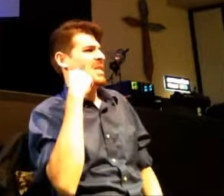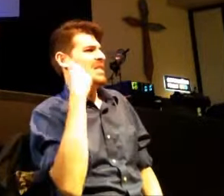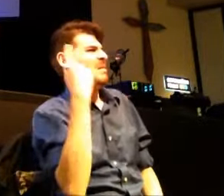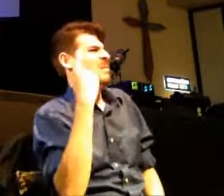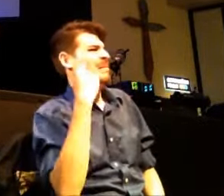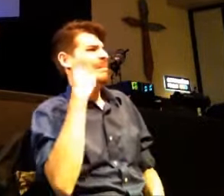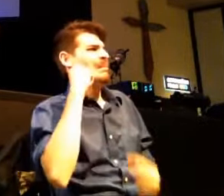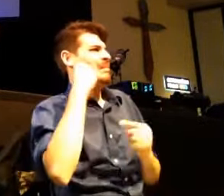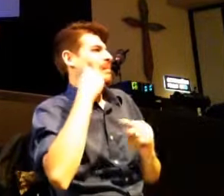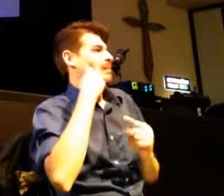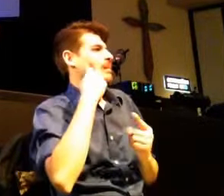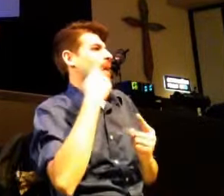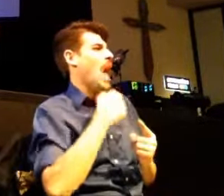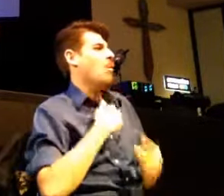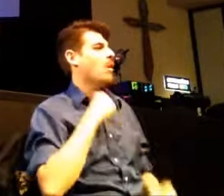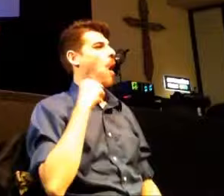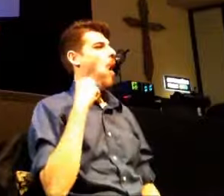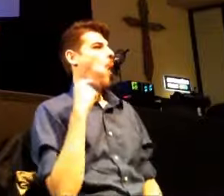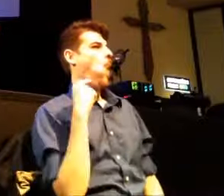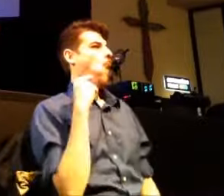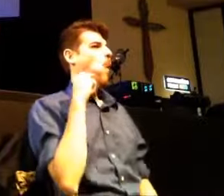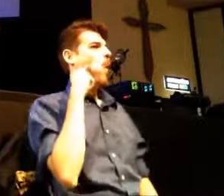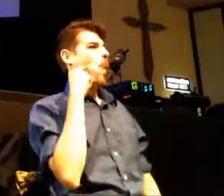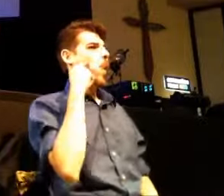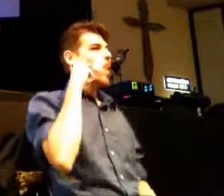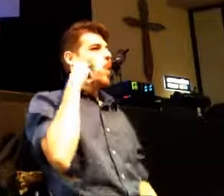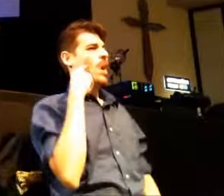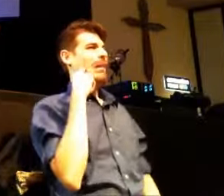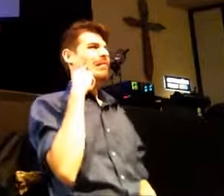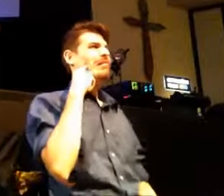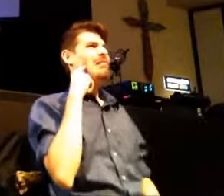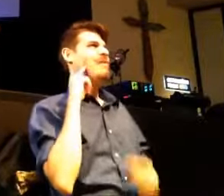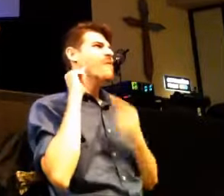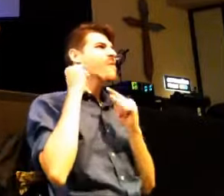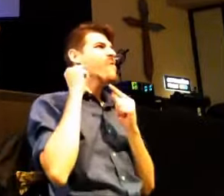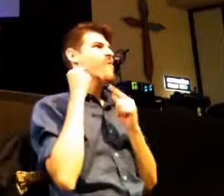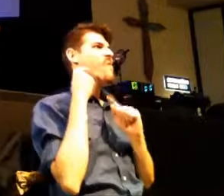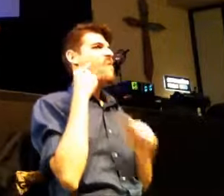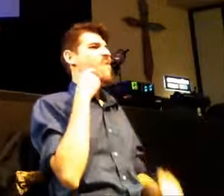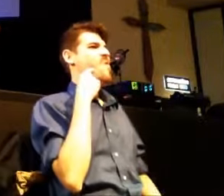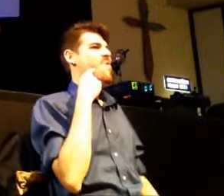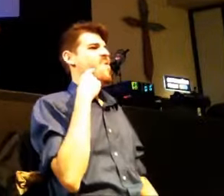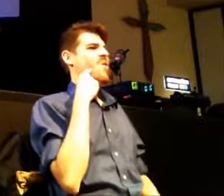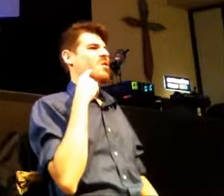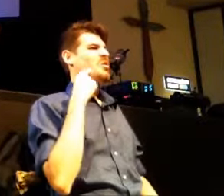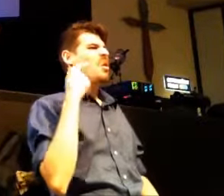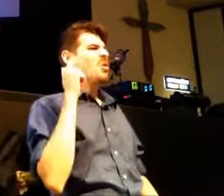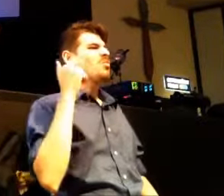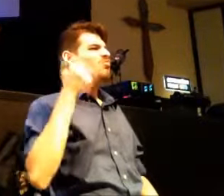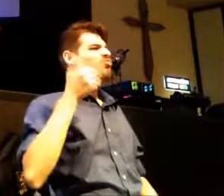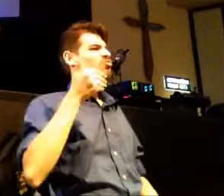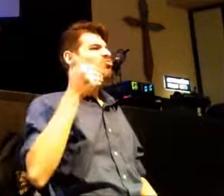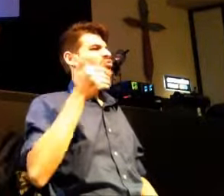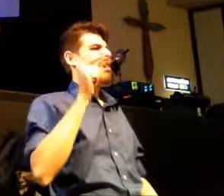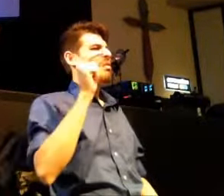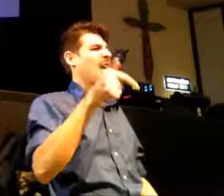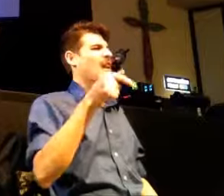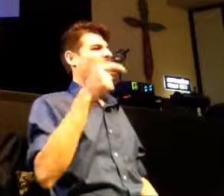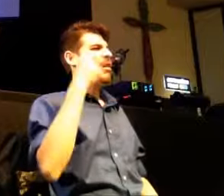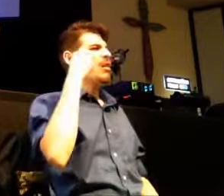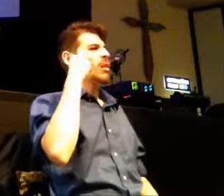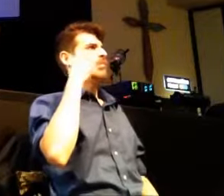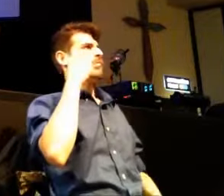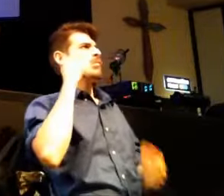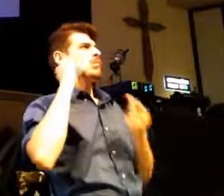I was messing with it so much. And then as it started to hurt, and we got together with family, and then I noticed it again, I'm thinking, this tooth has gone bad, and it's like